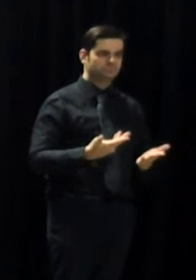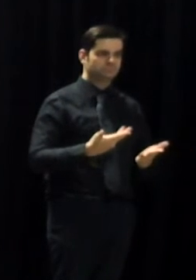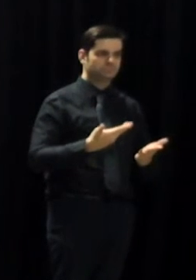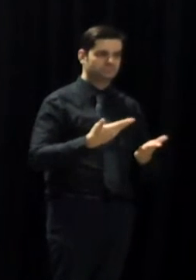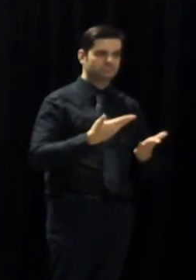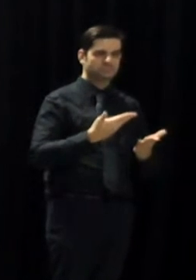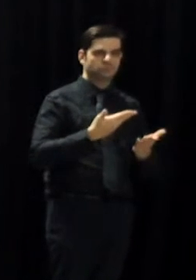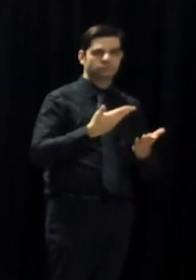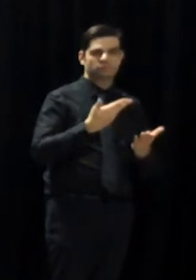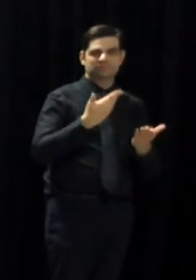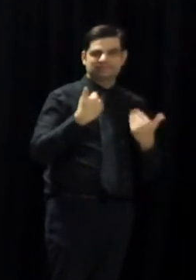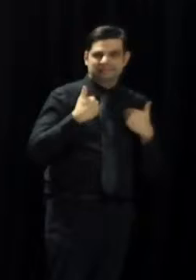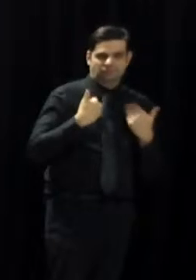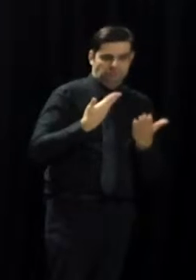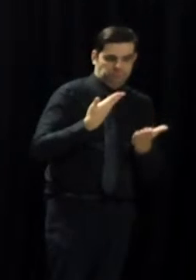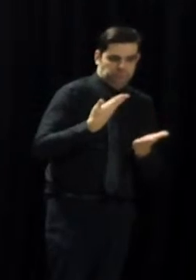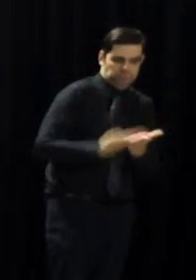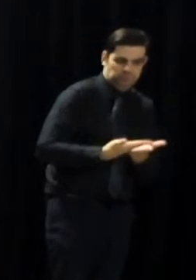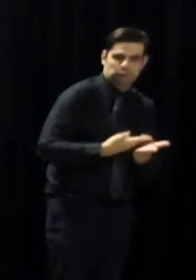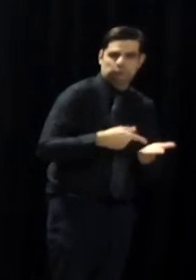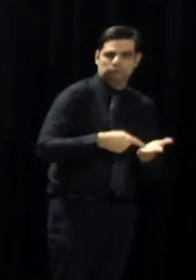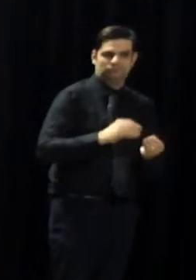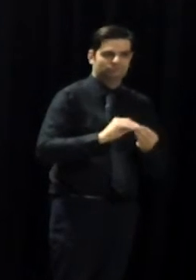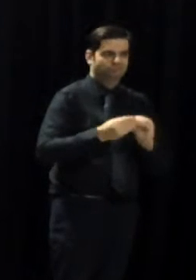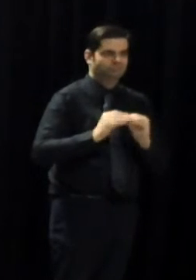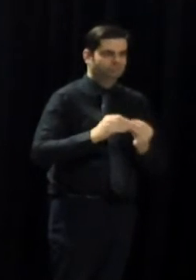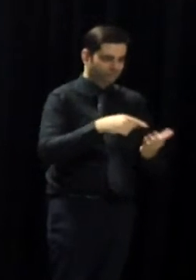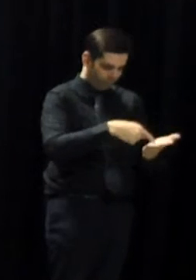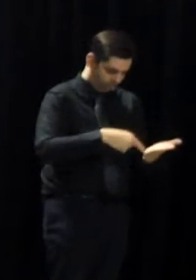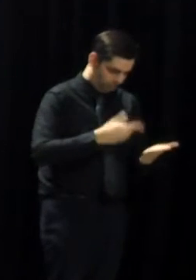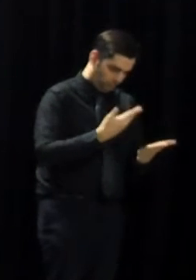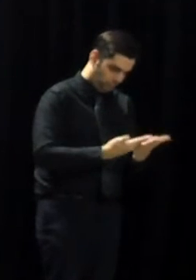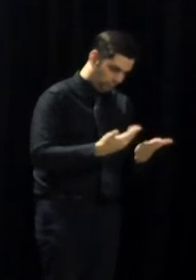The politicians always talk, they're always overreacting.